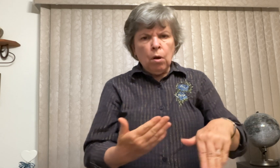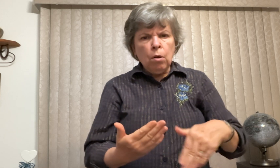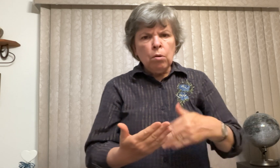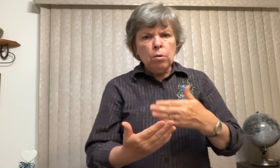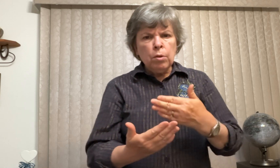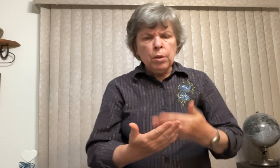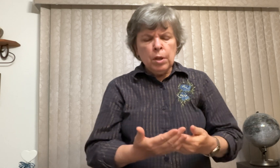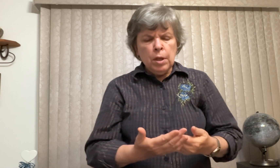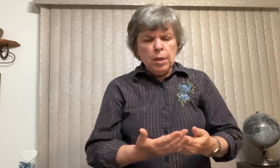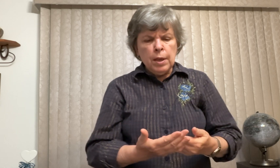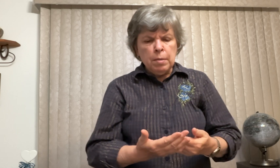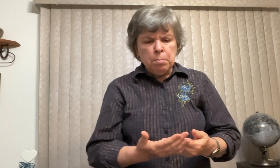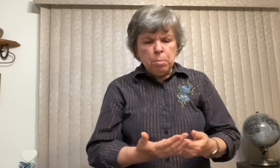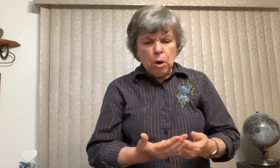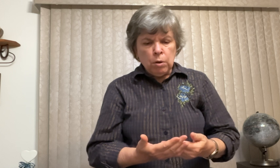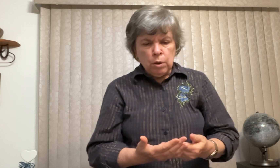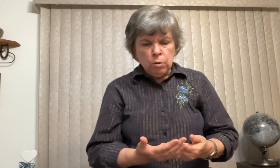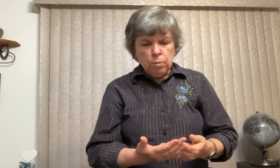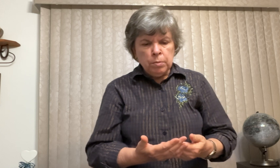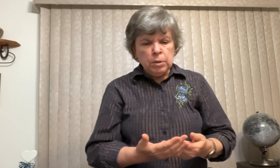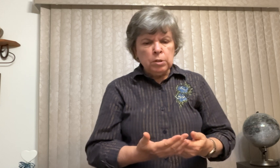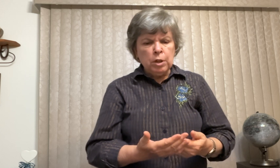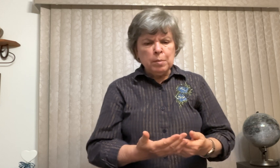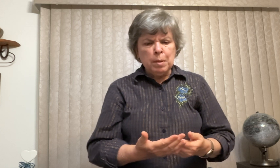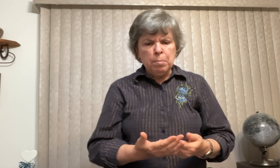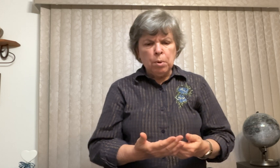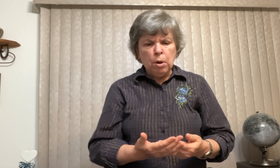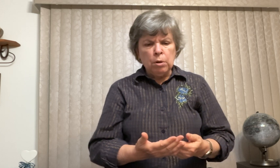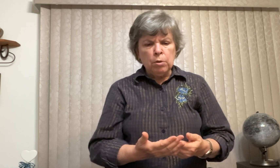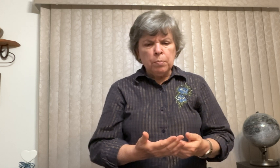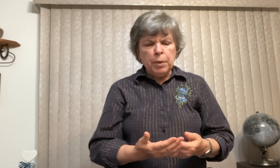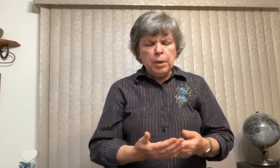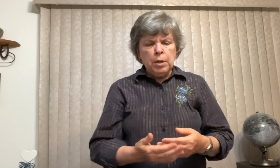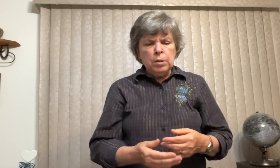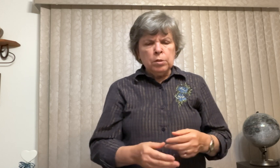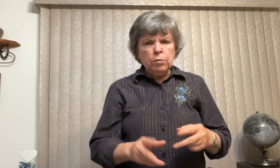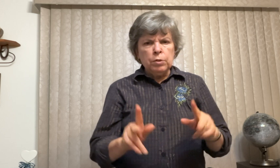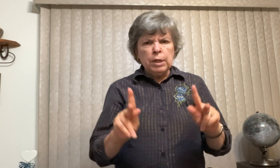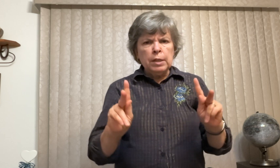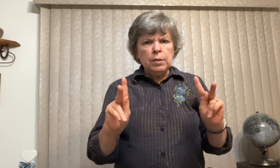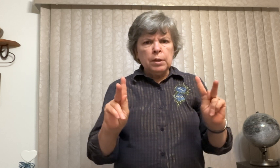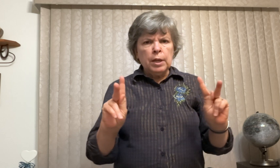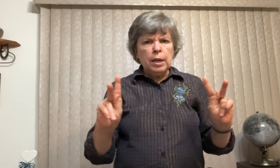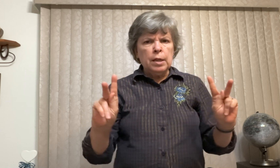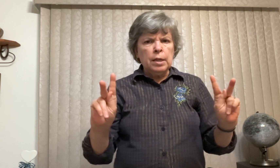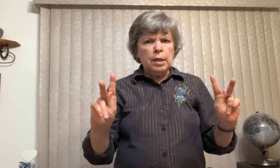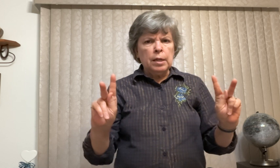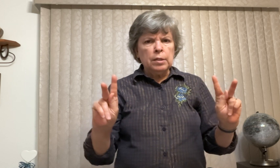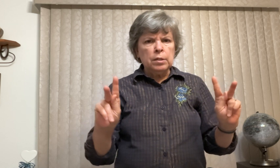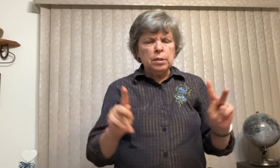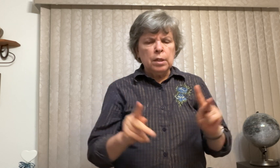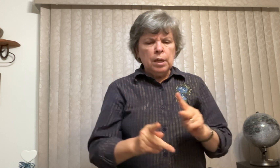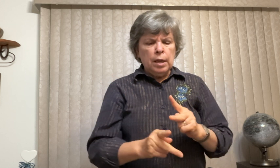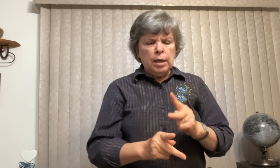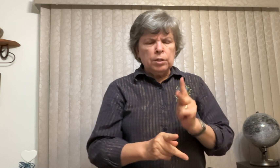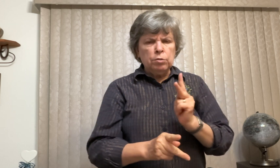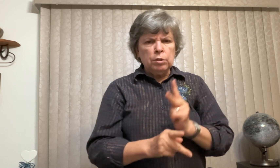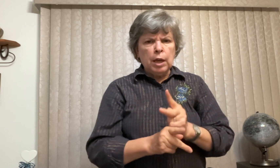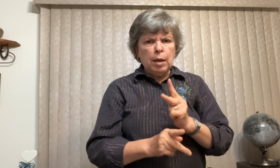all that borrow. So let's talk about borrow. So if you take the K hand and you tap